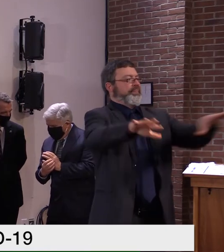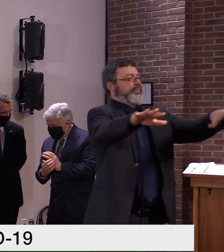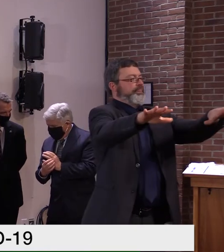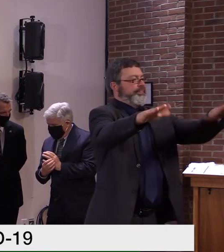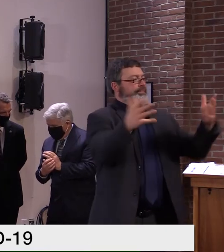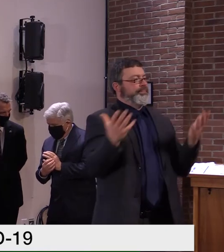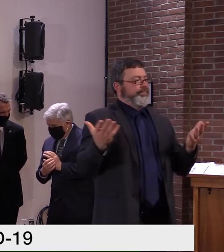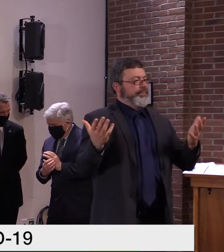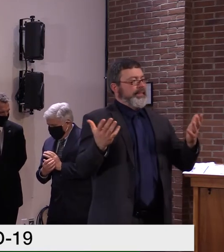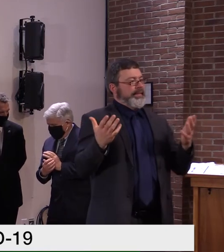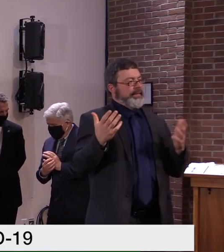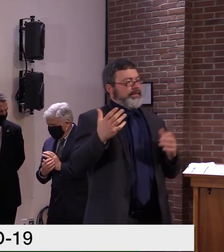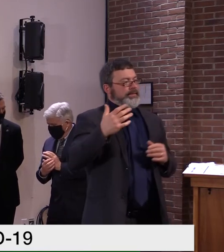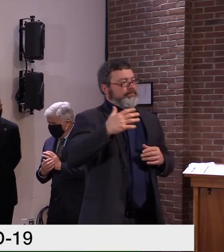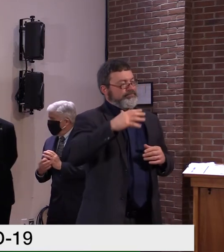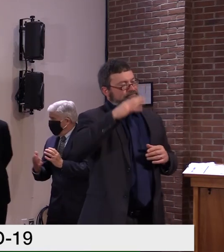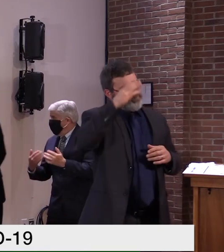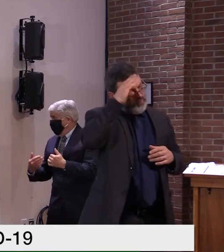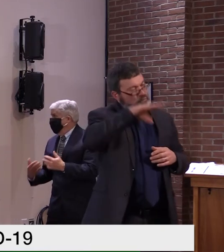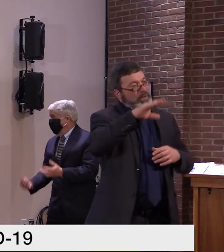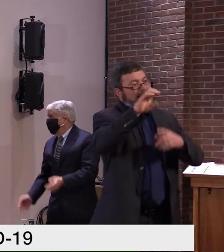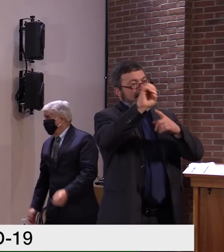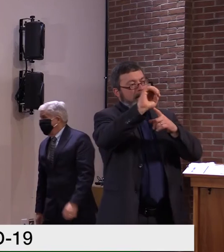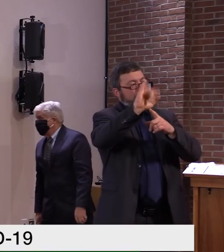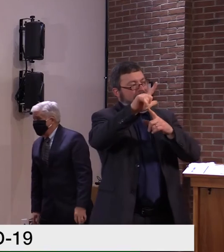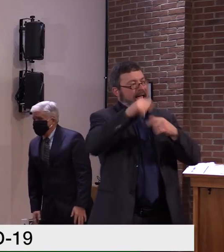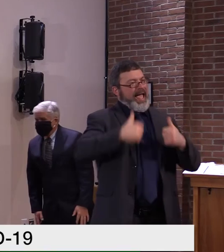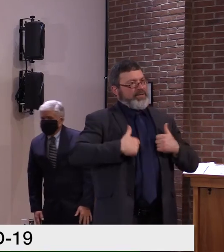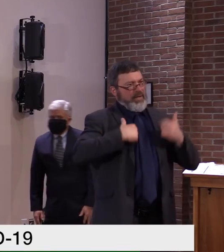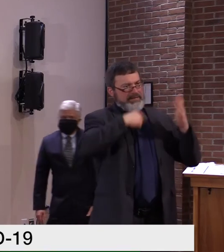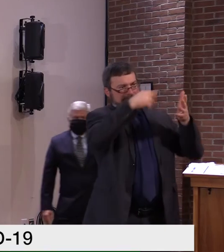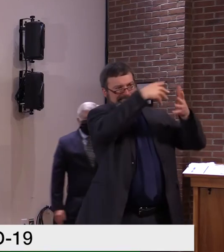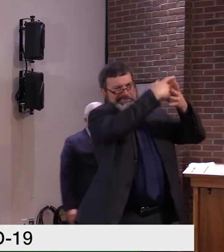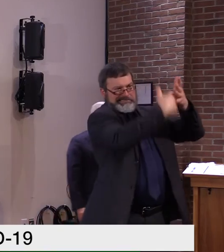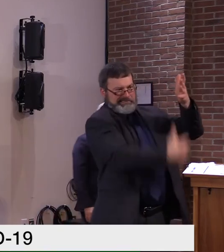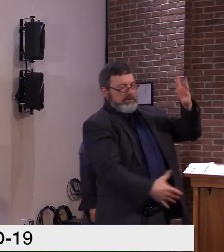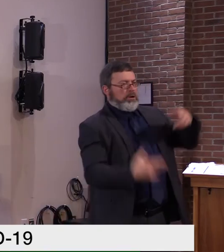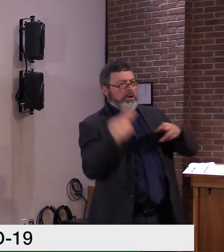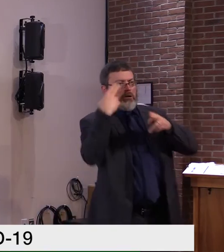were available, but the